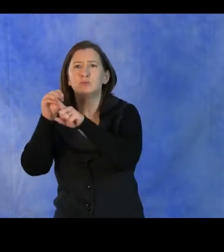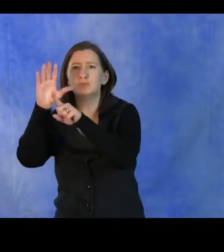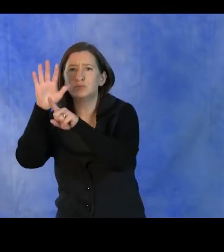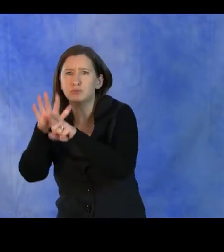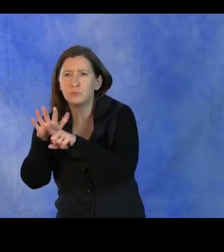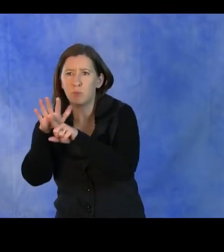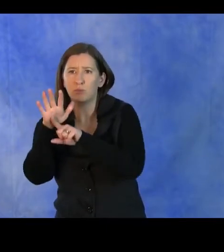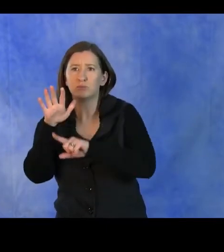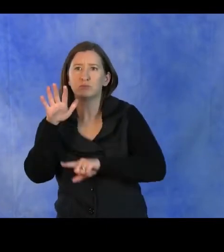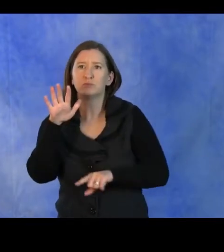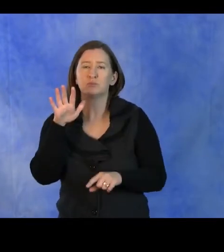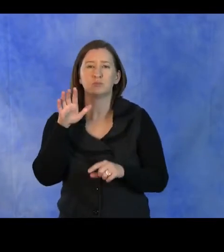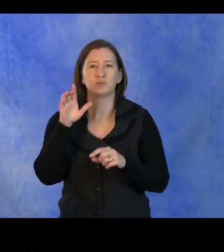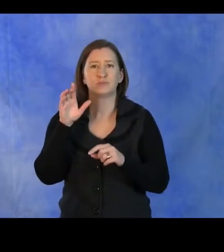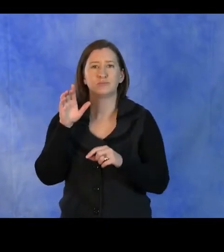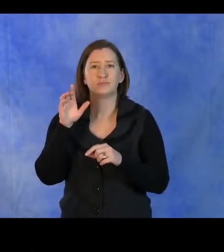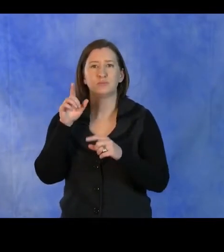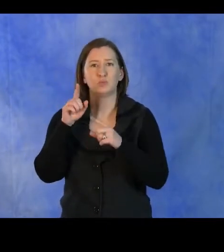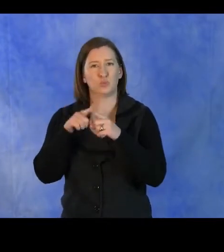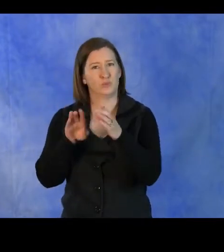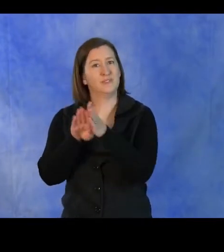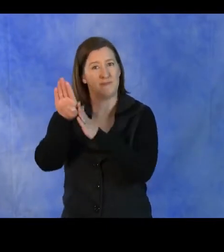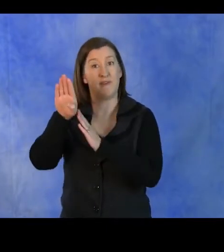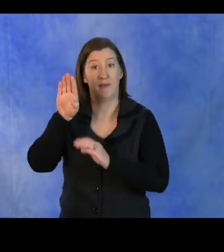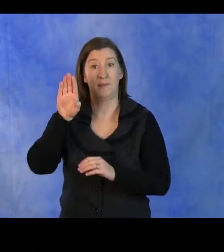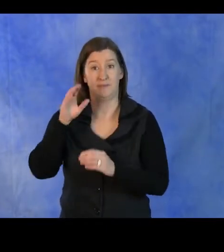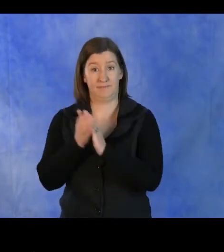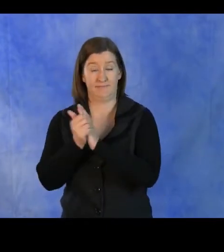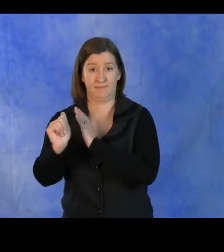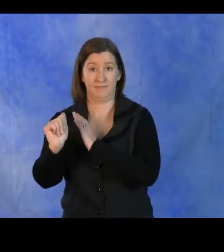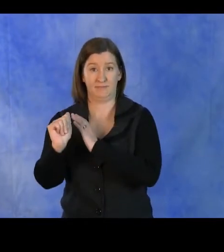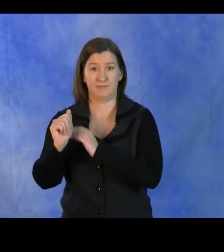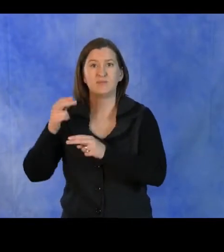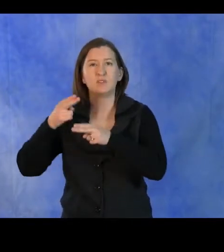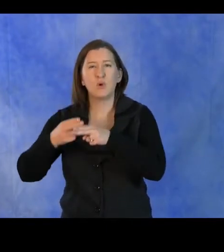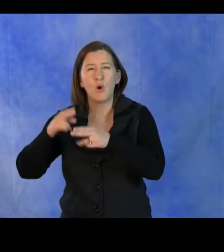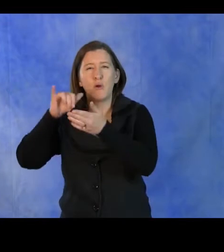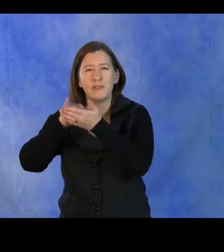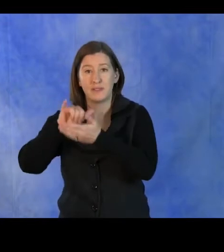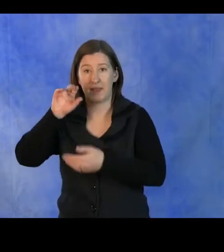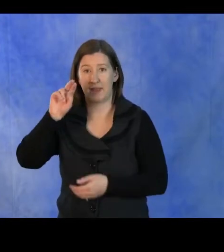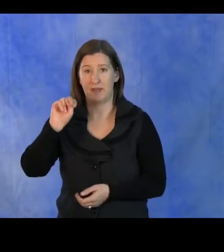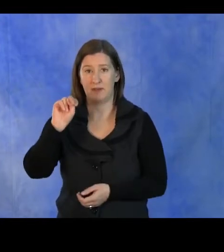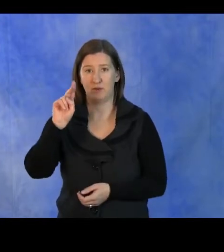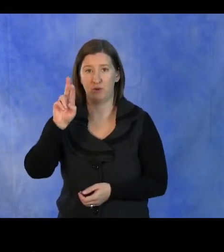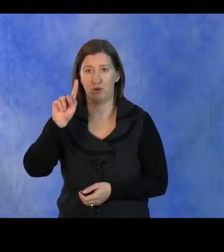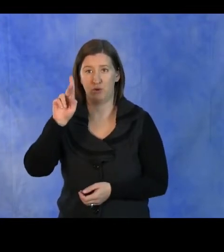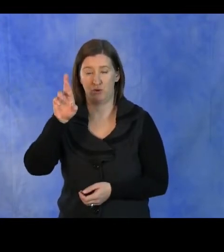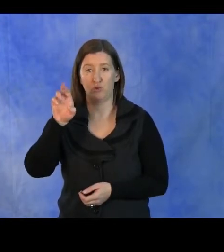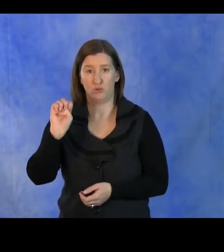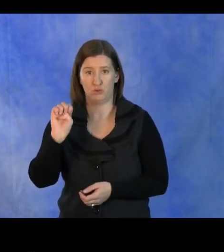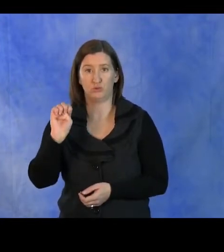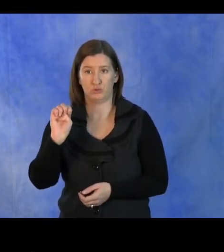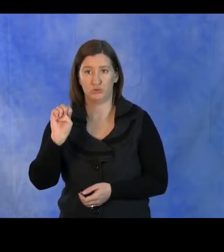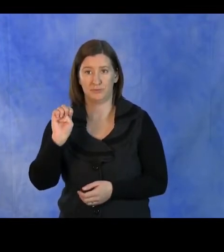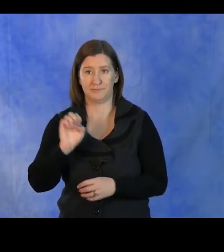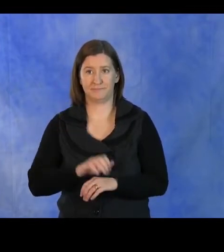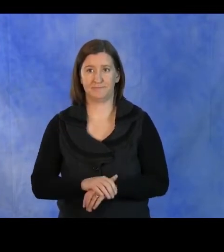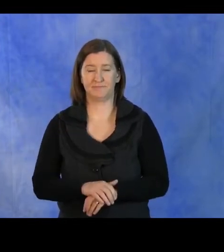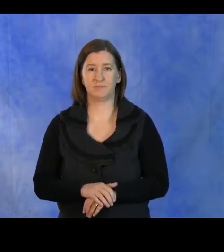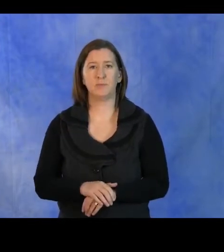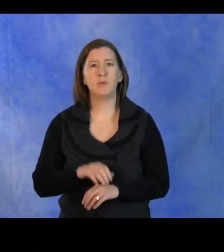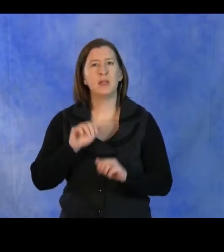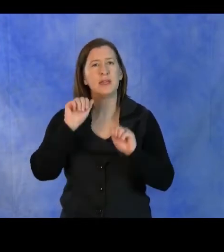but they need to experience exposure to develop those skills. That's more